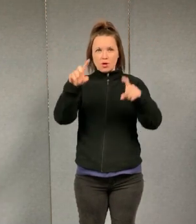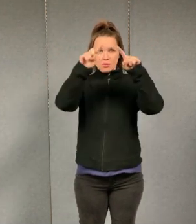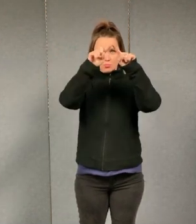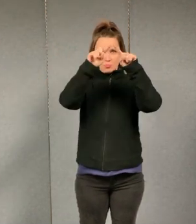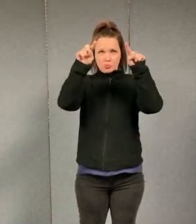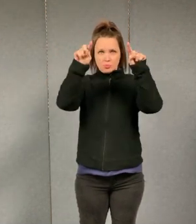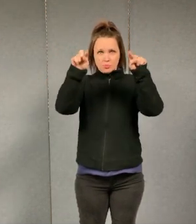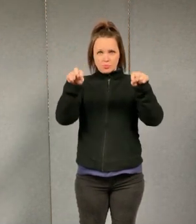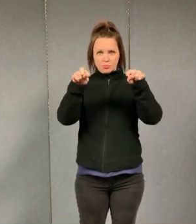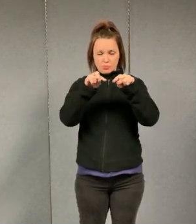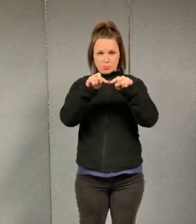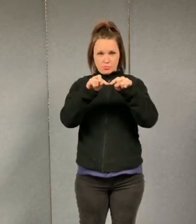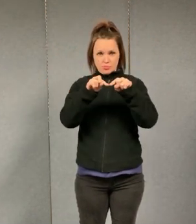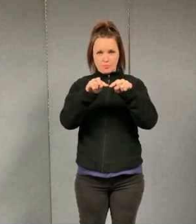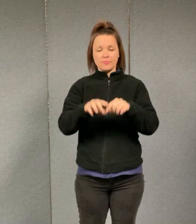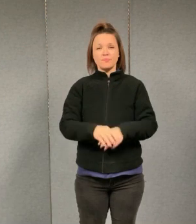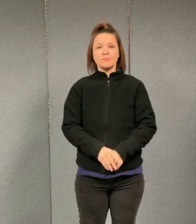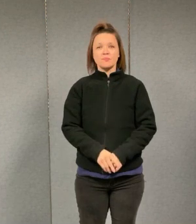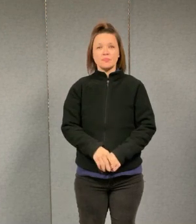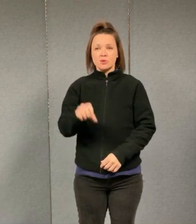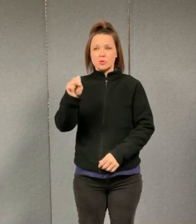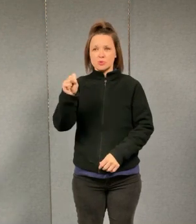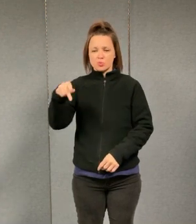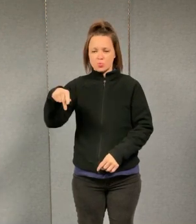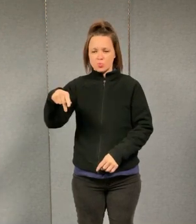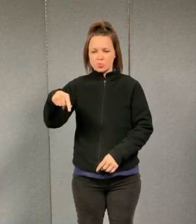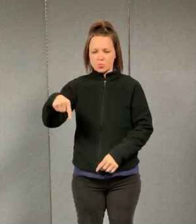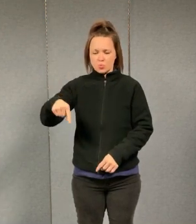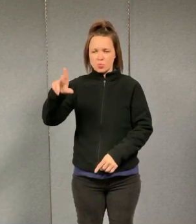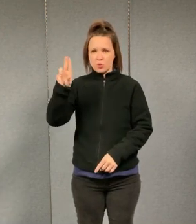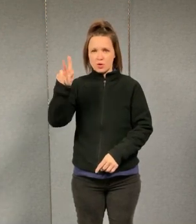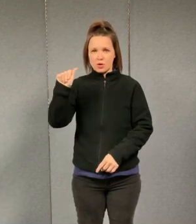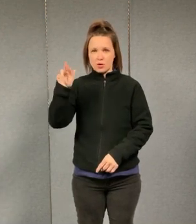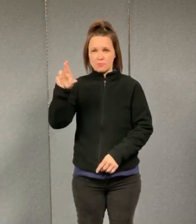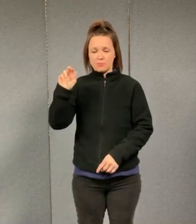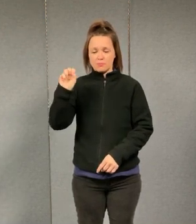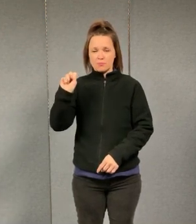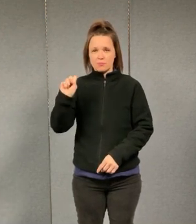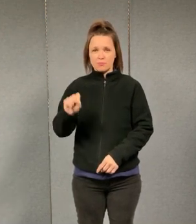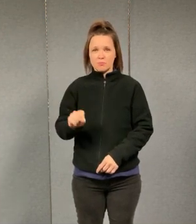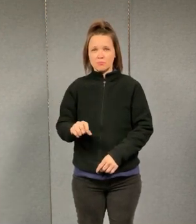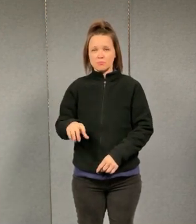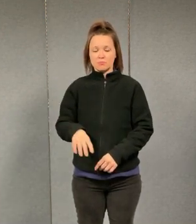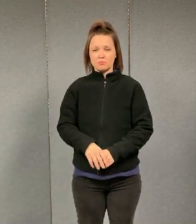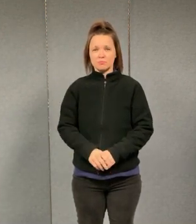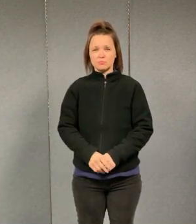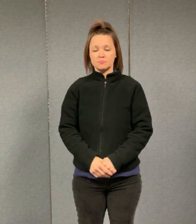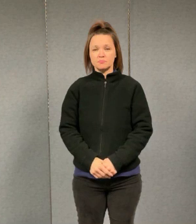of a container and how to measure the area of a triangle. You might